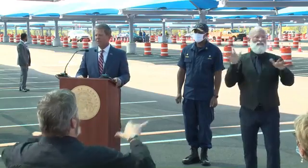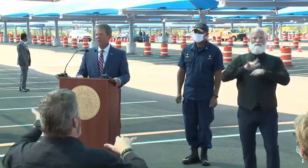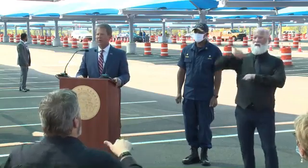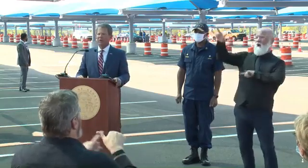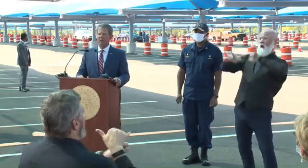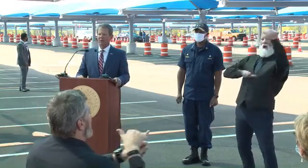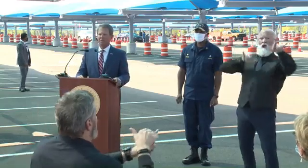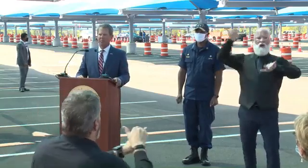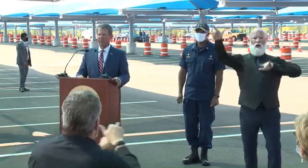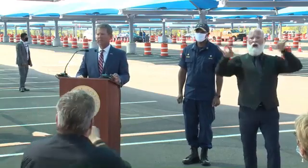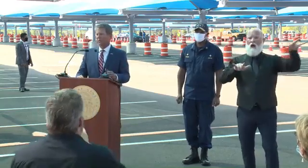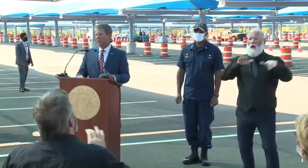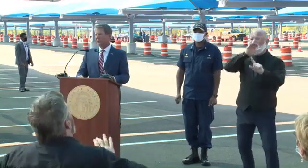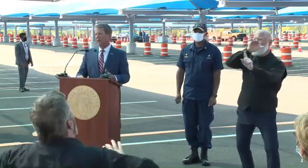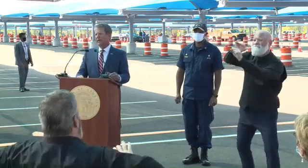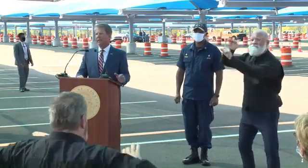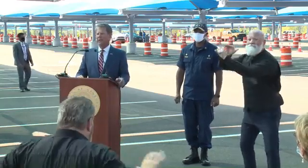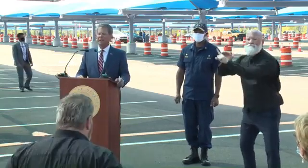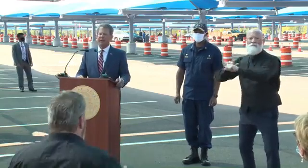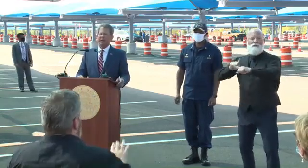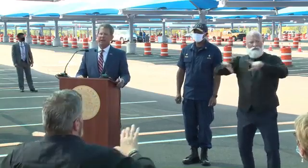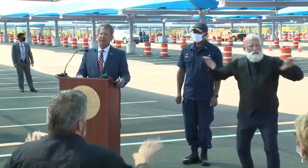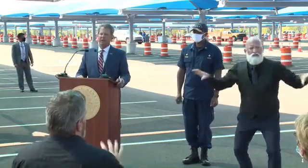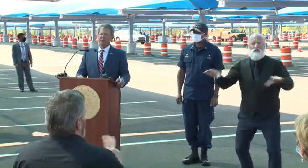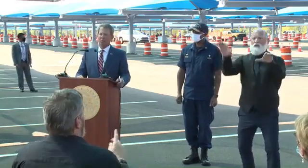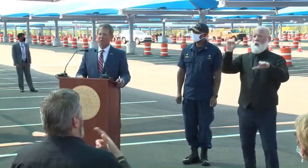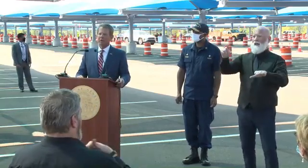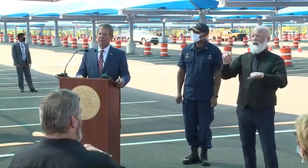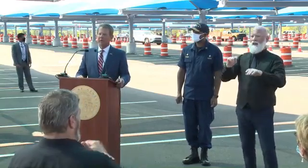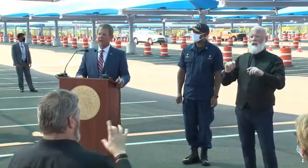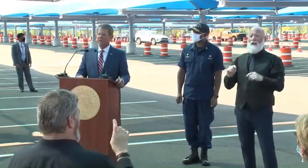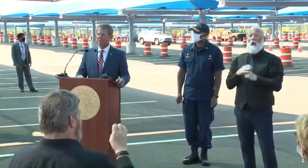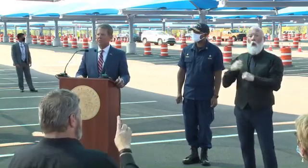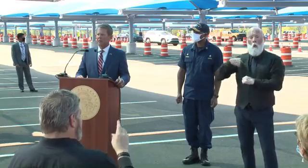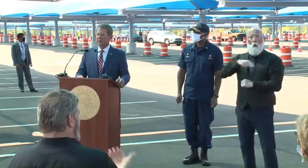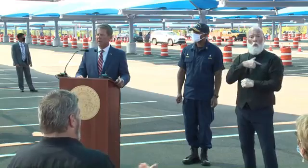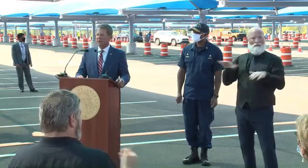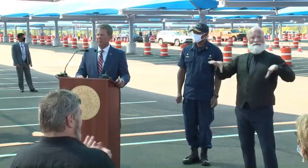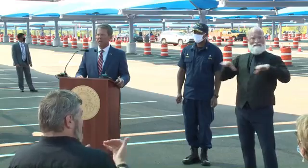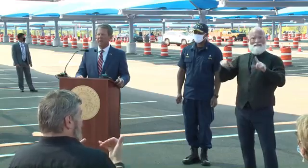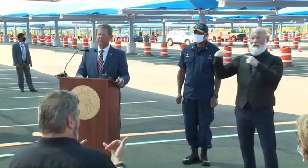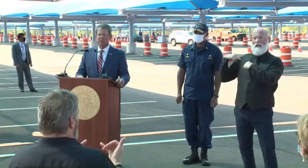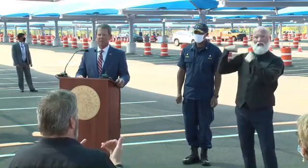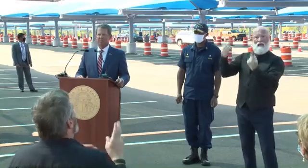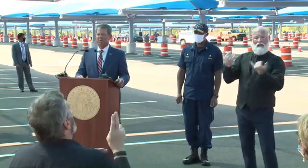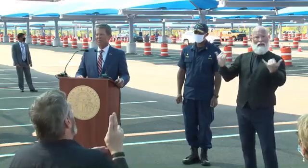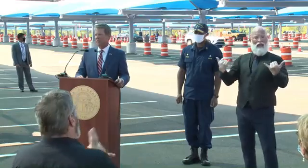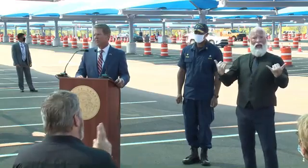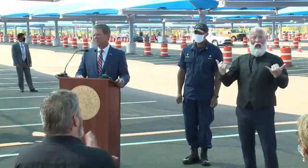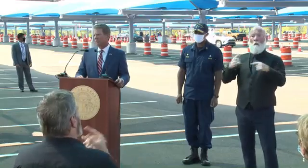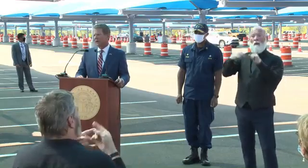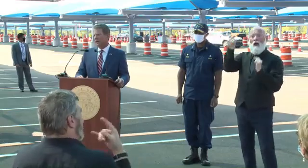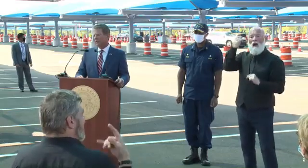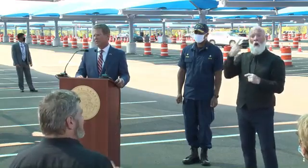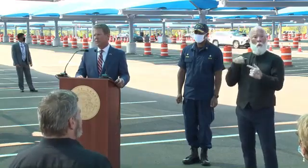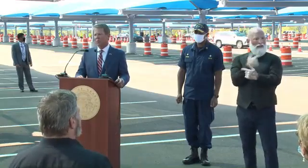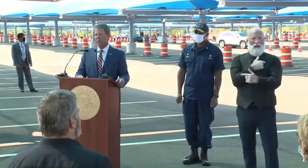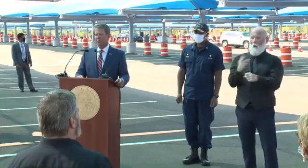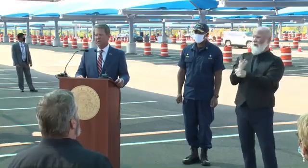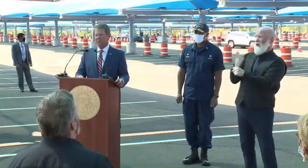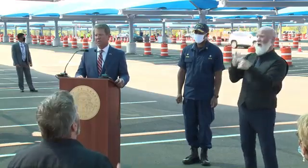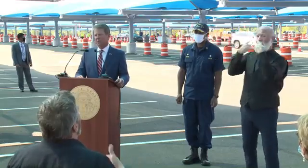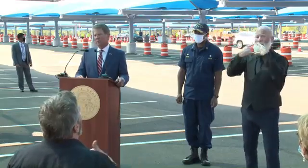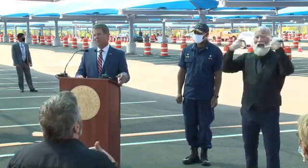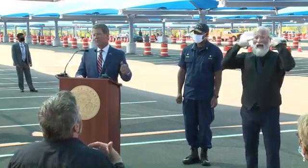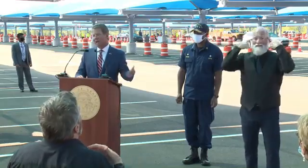ago. So we're encouraging people. We did that again today to wear your mask. I'm confident the superintendents have the